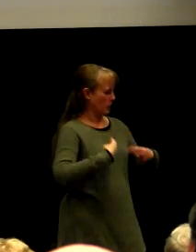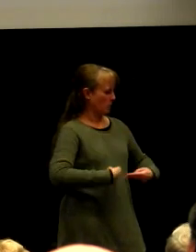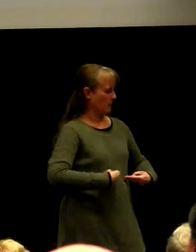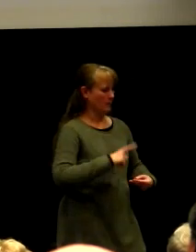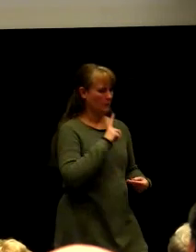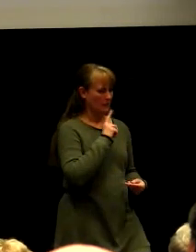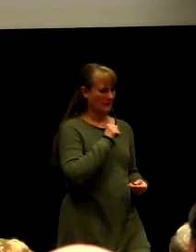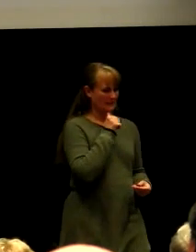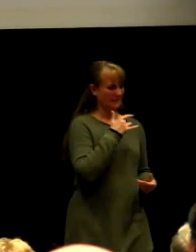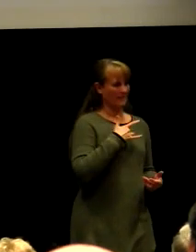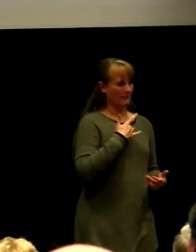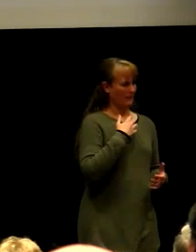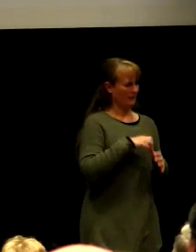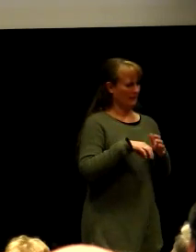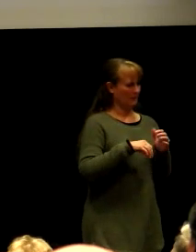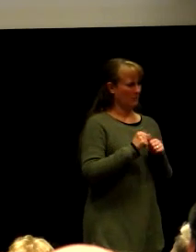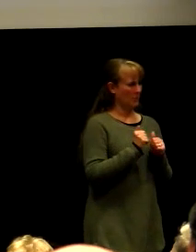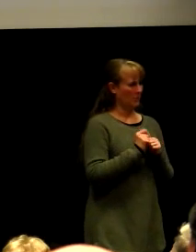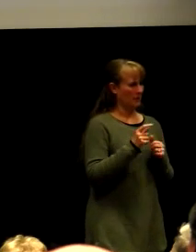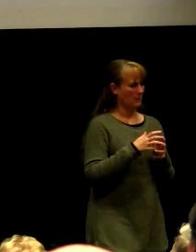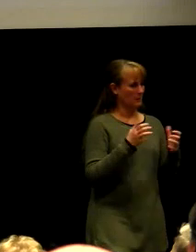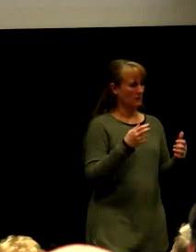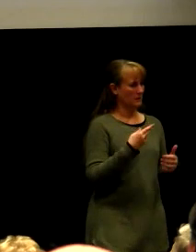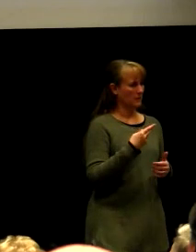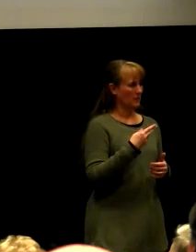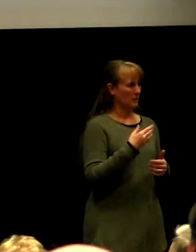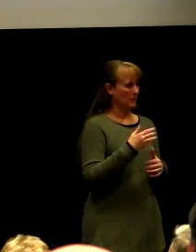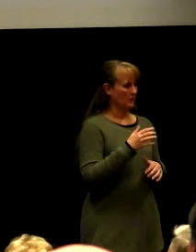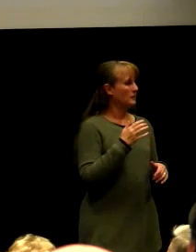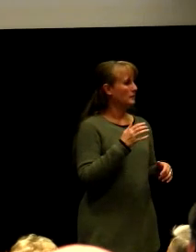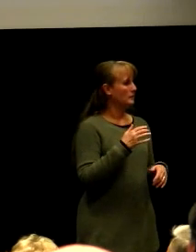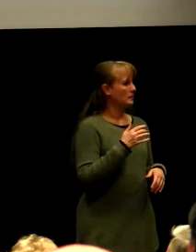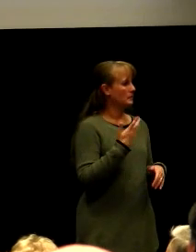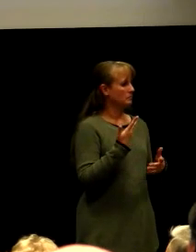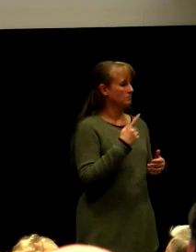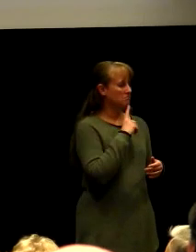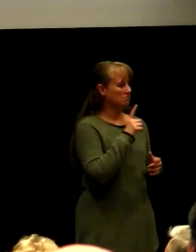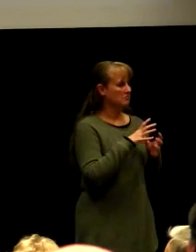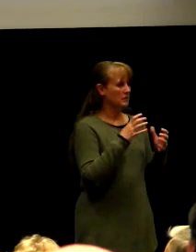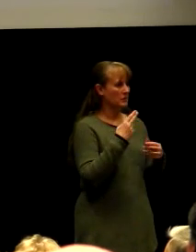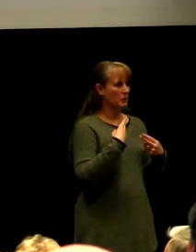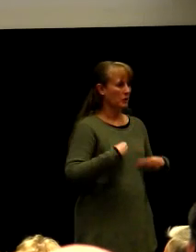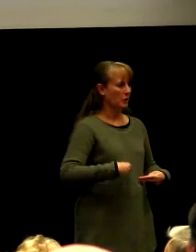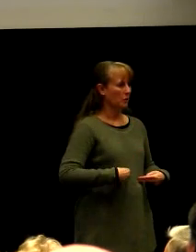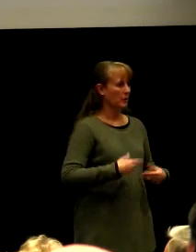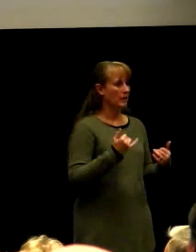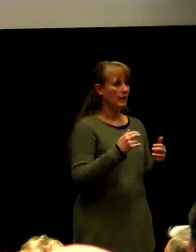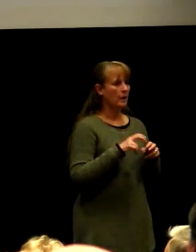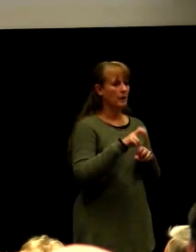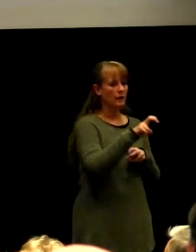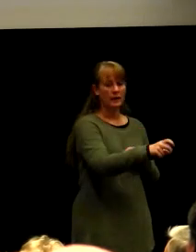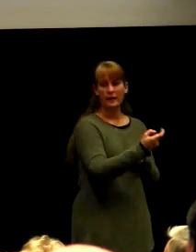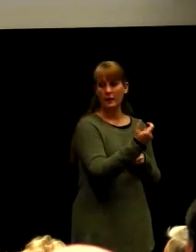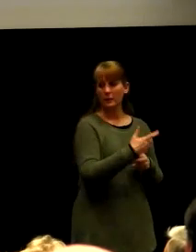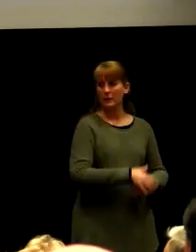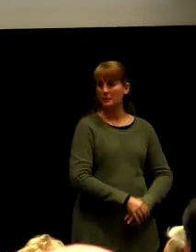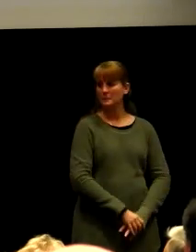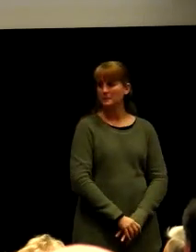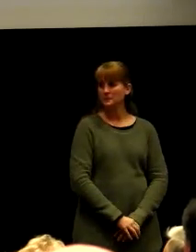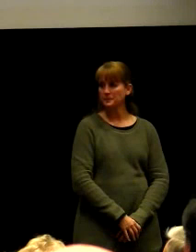uncomfortably more human than we're used to computers being. I'm going to jump ahead a little bit